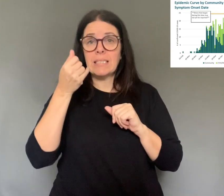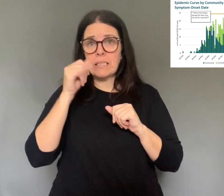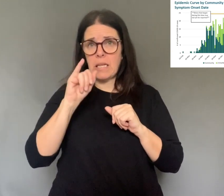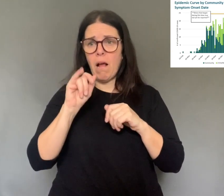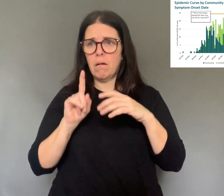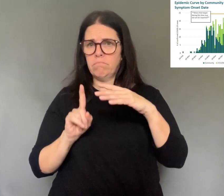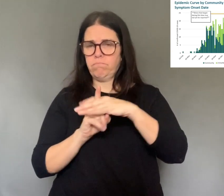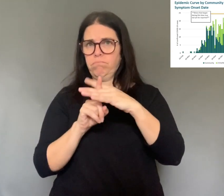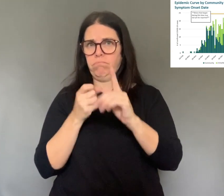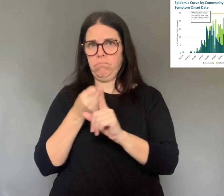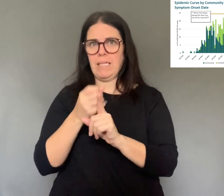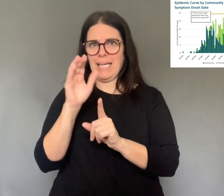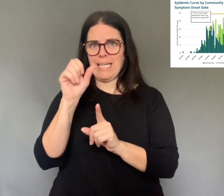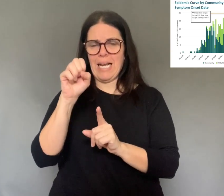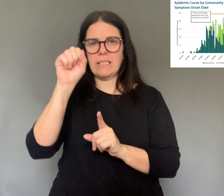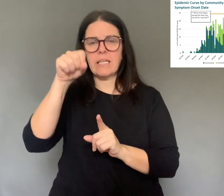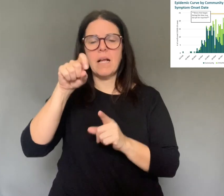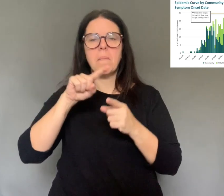with